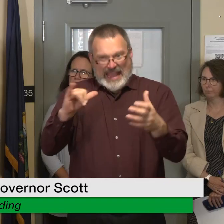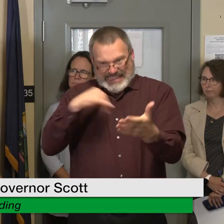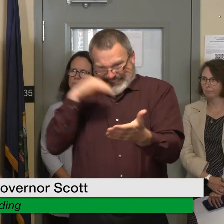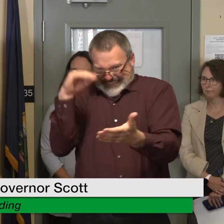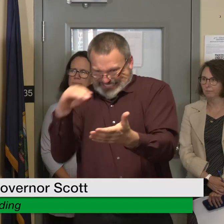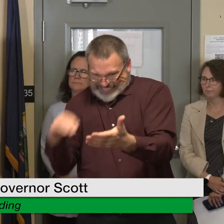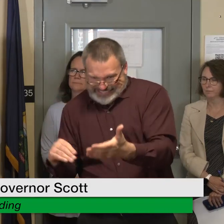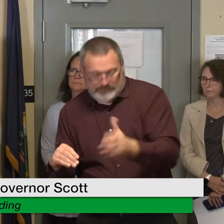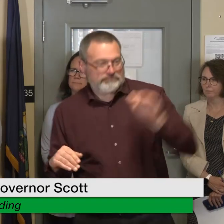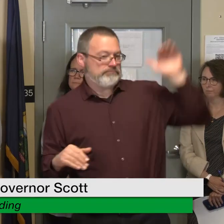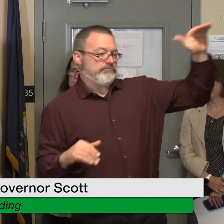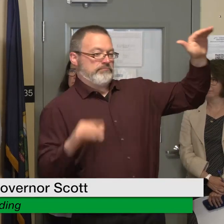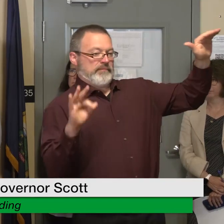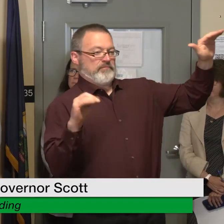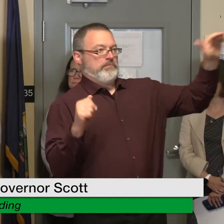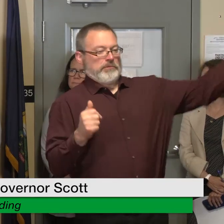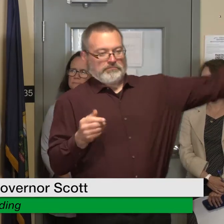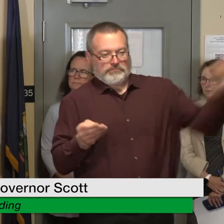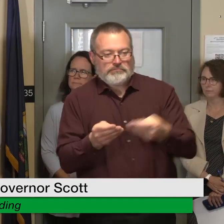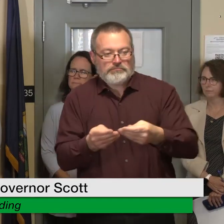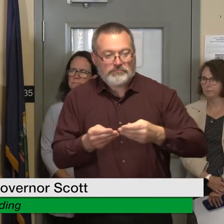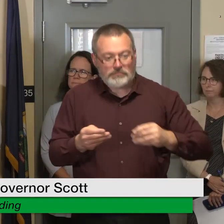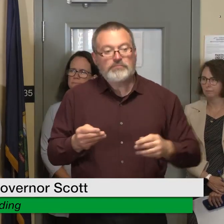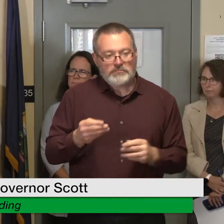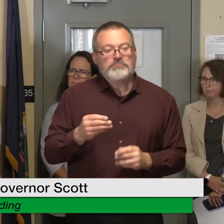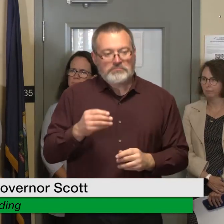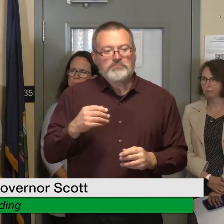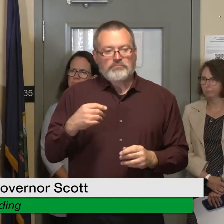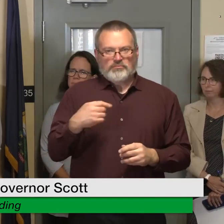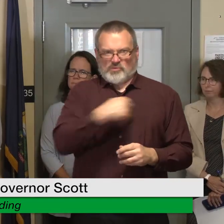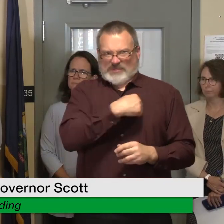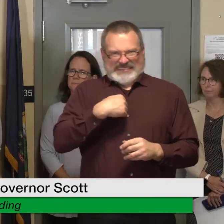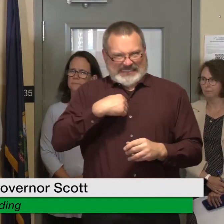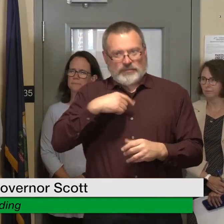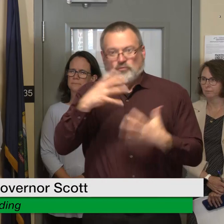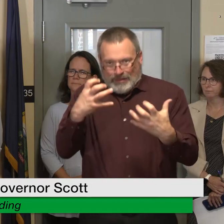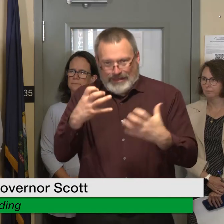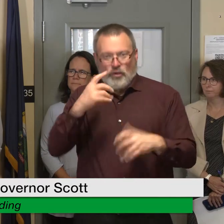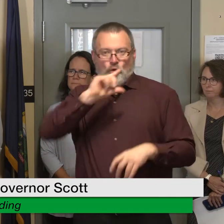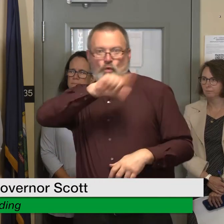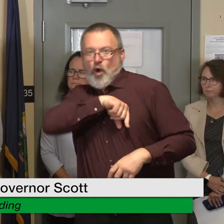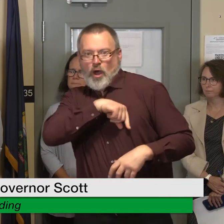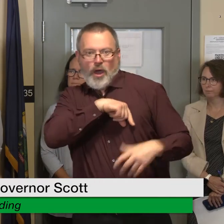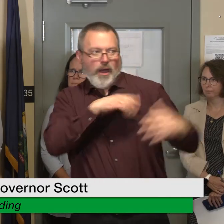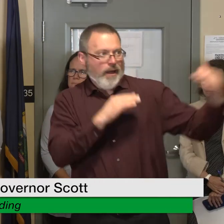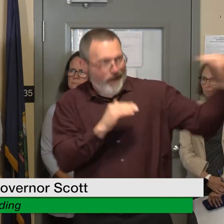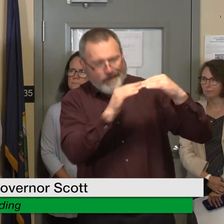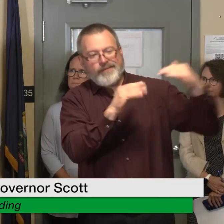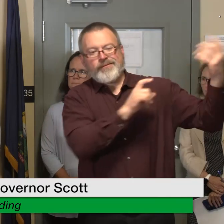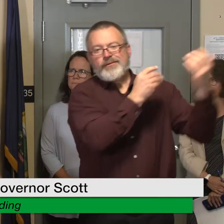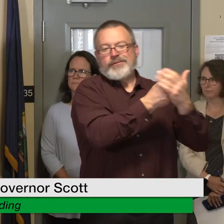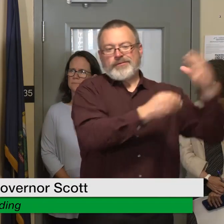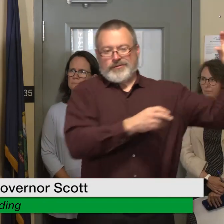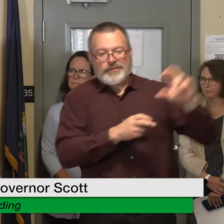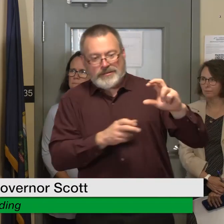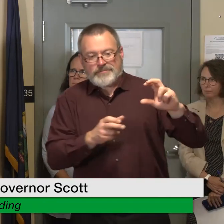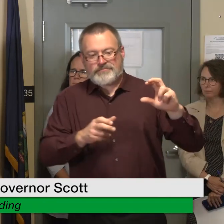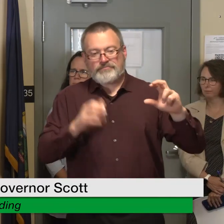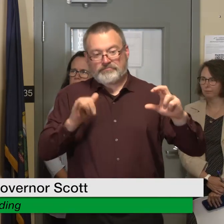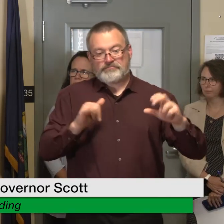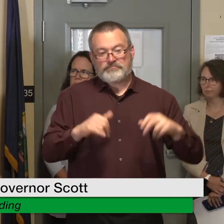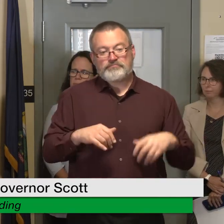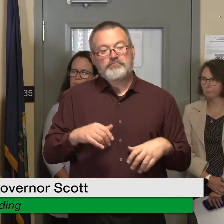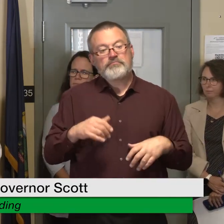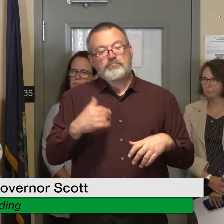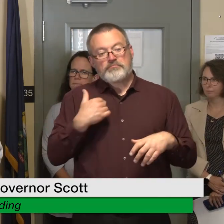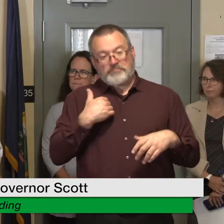Vermont qualifies for a public assistance disaster declaration. This assessment will be done in Addison, Orleans,